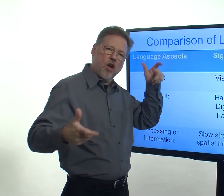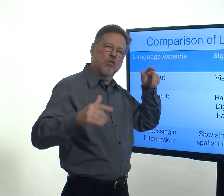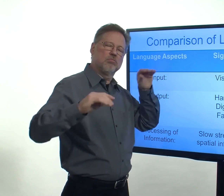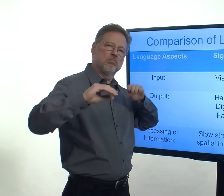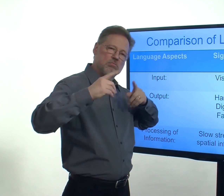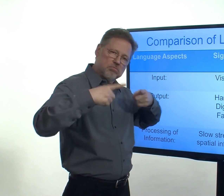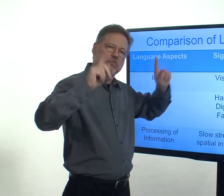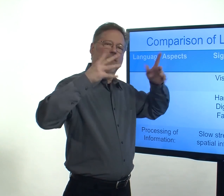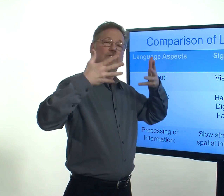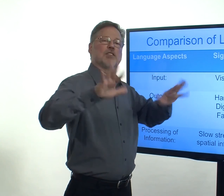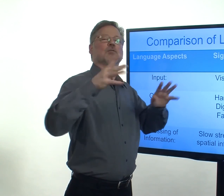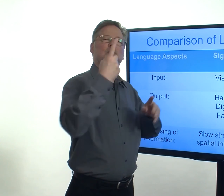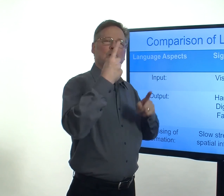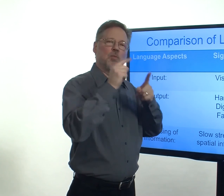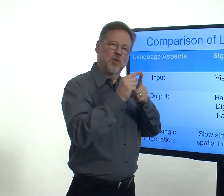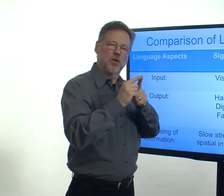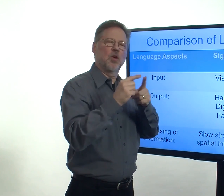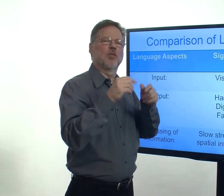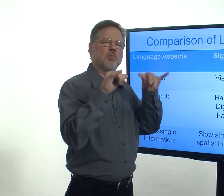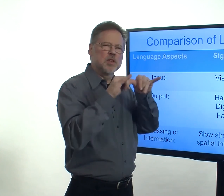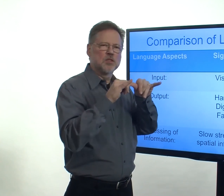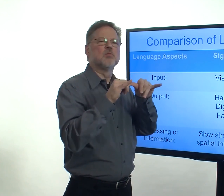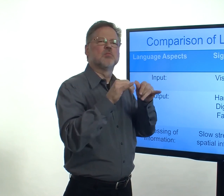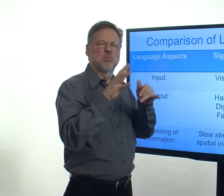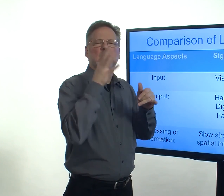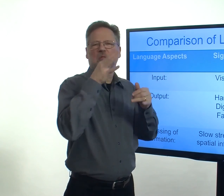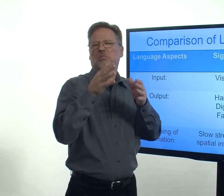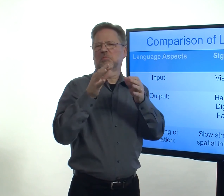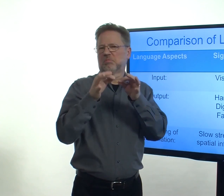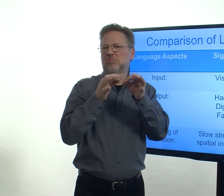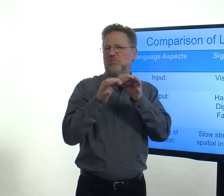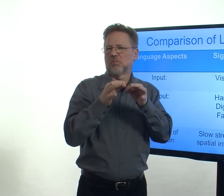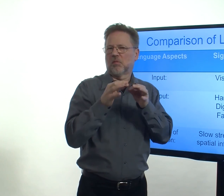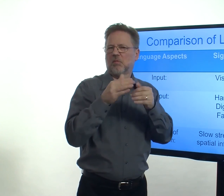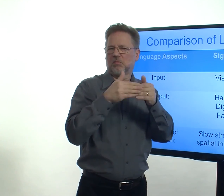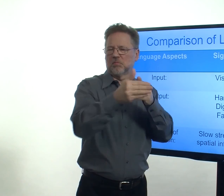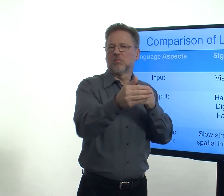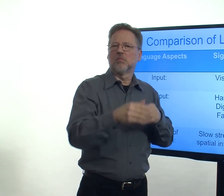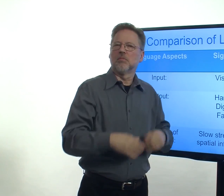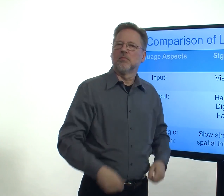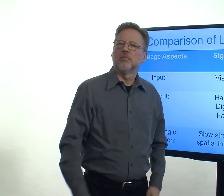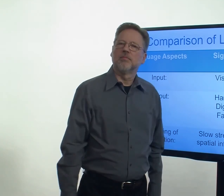it takes a longer time to produce a single word. I'll talk more about how that's measured.